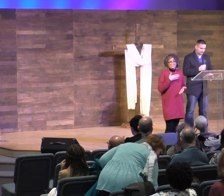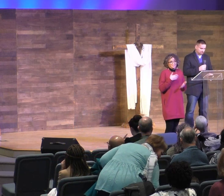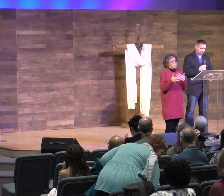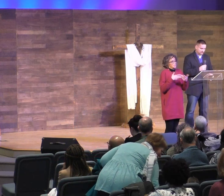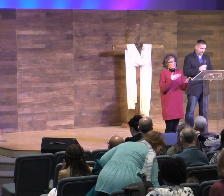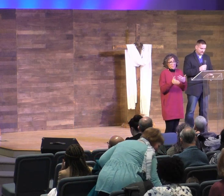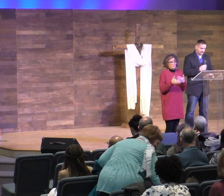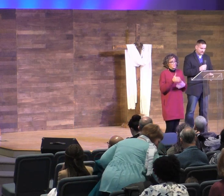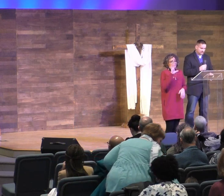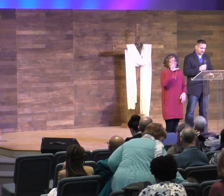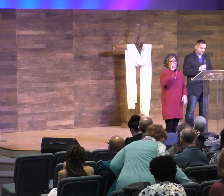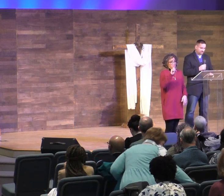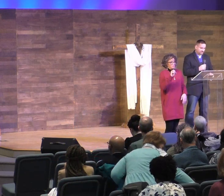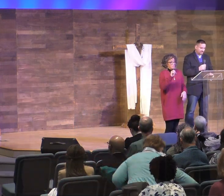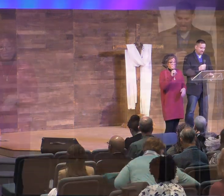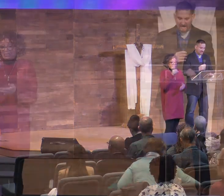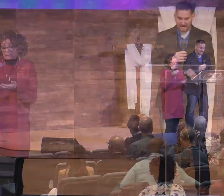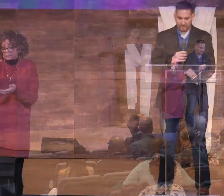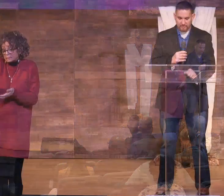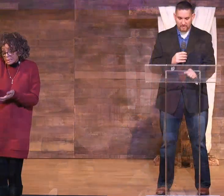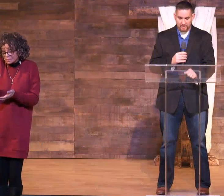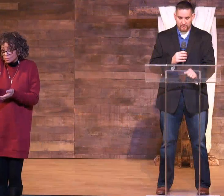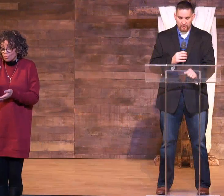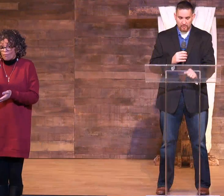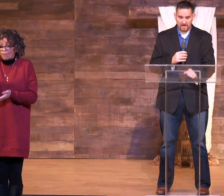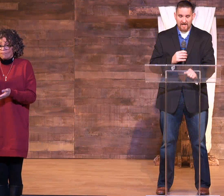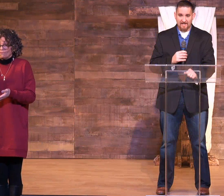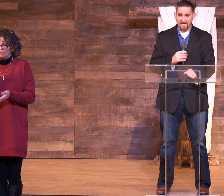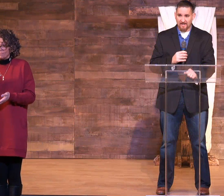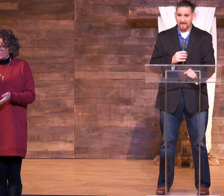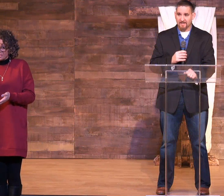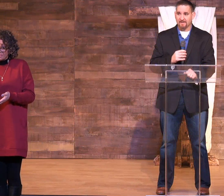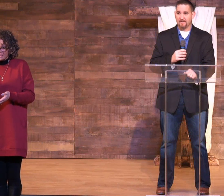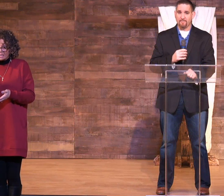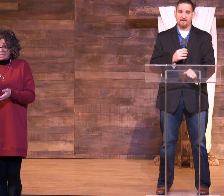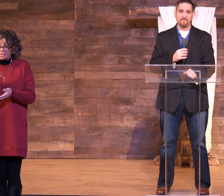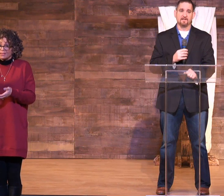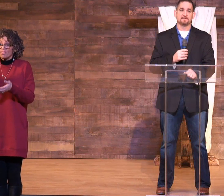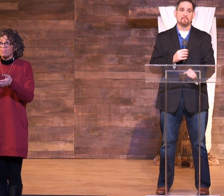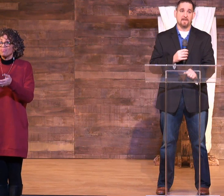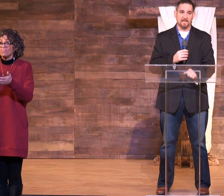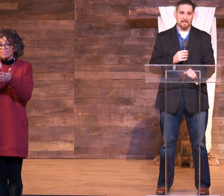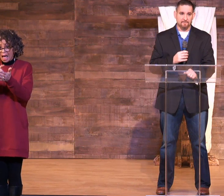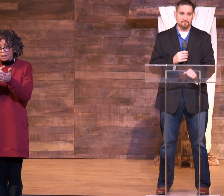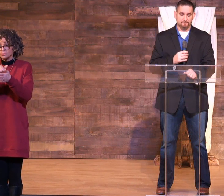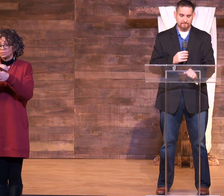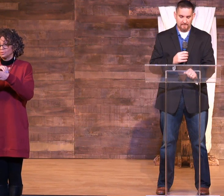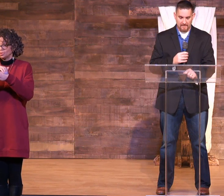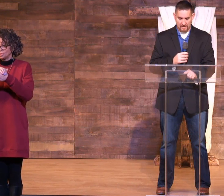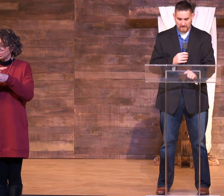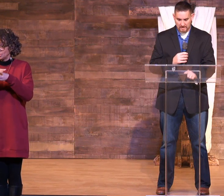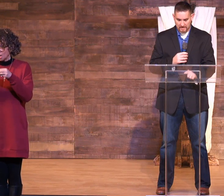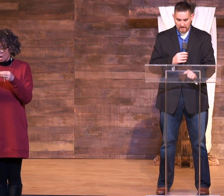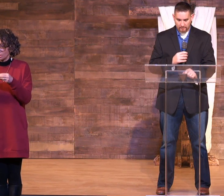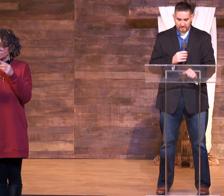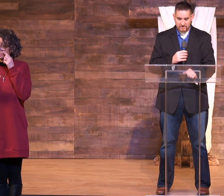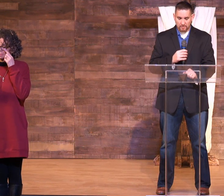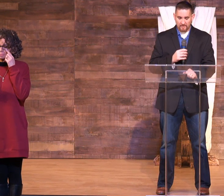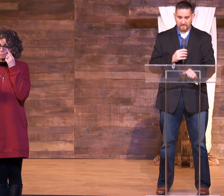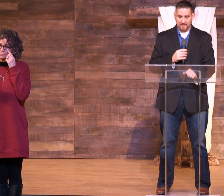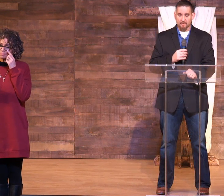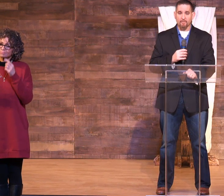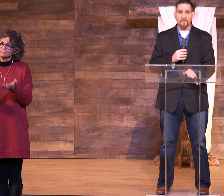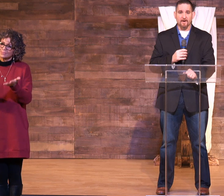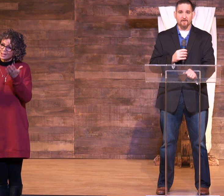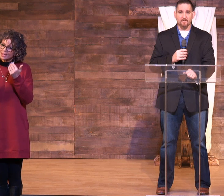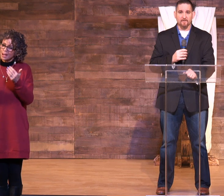$50,000. It's a faithful act between you and God that benefits many. Please join